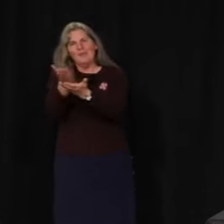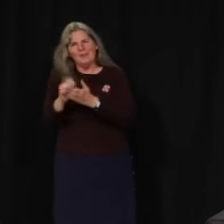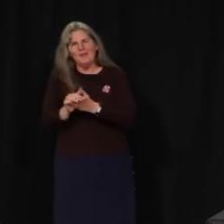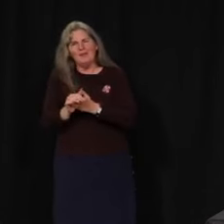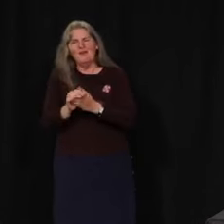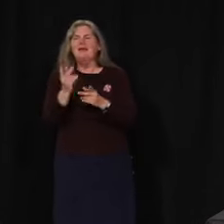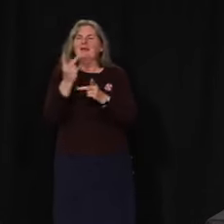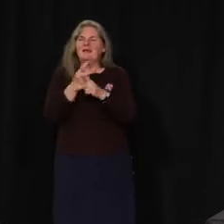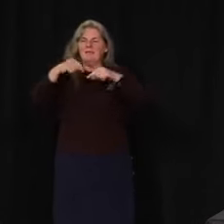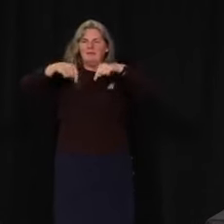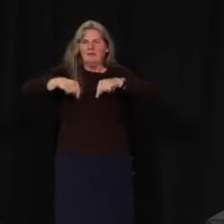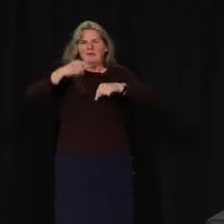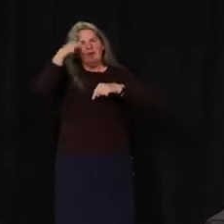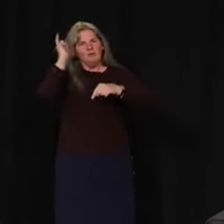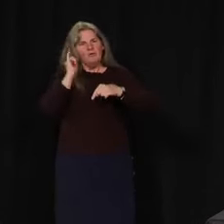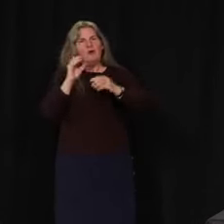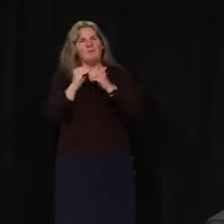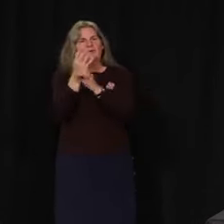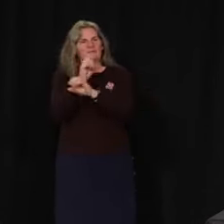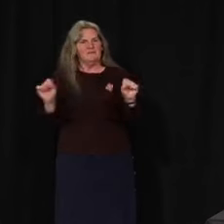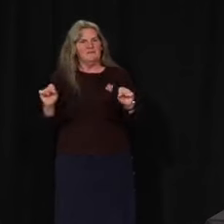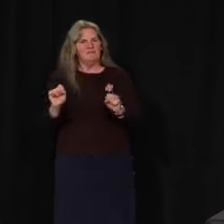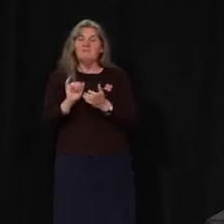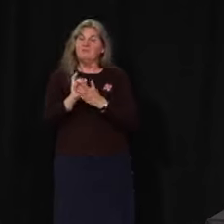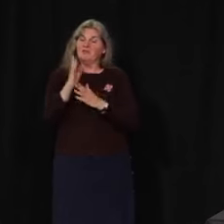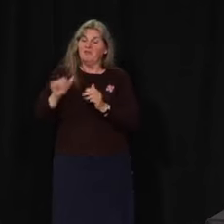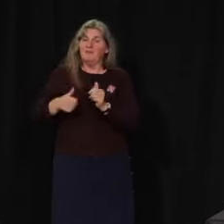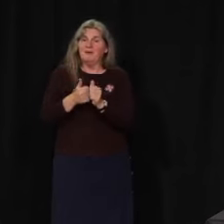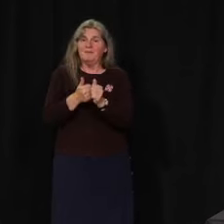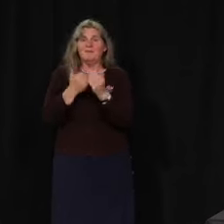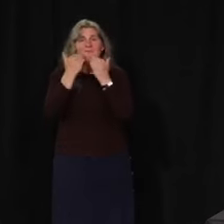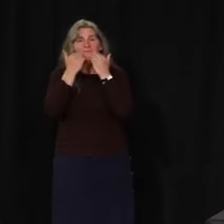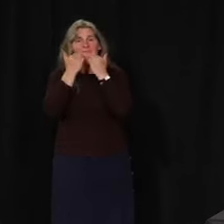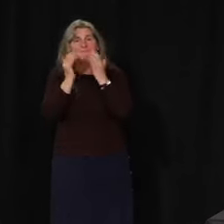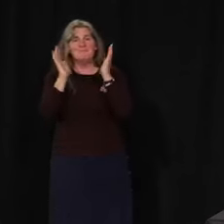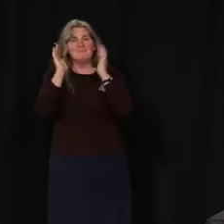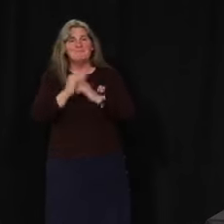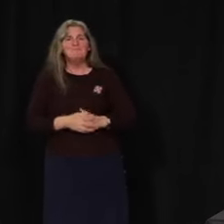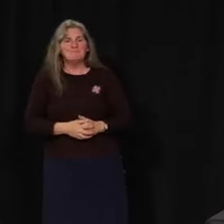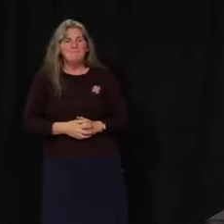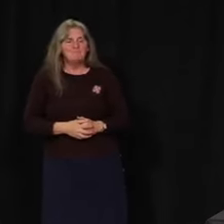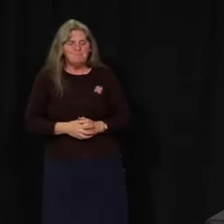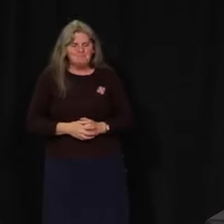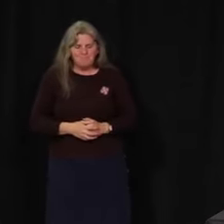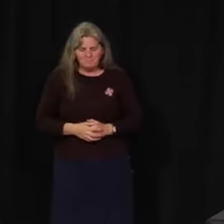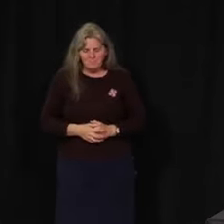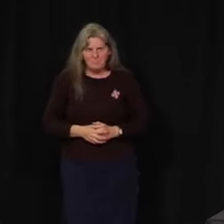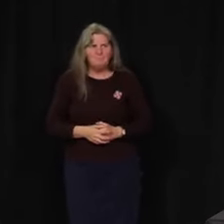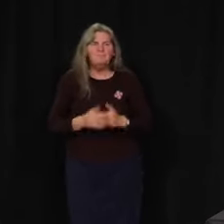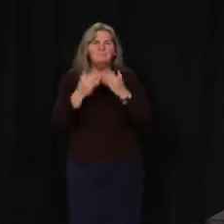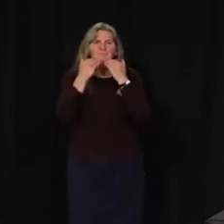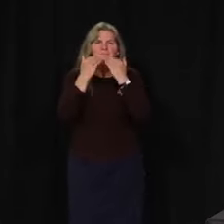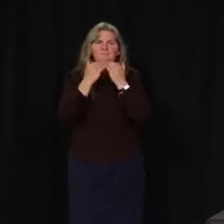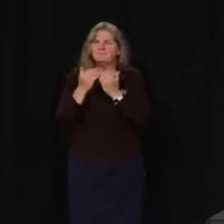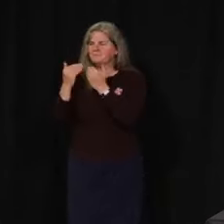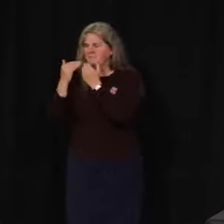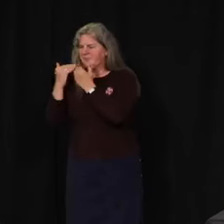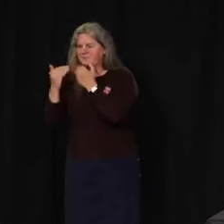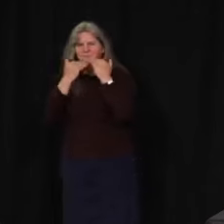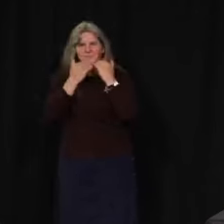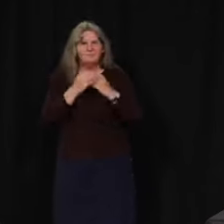safer. That's all for my update. Thank you. Merci. Merci, Joe. Thank you, Premier Silver. Thank you,